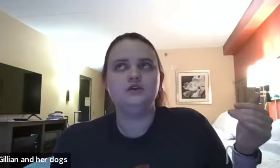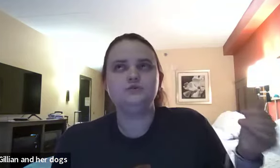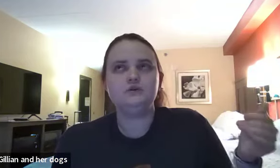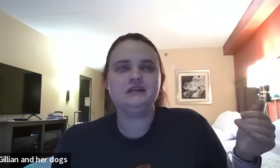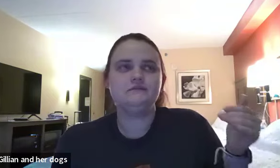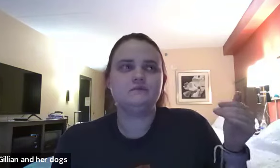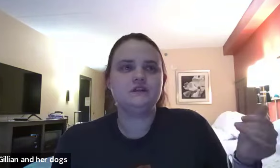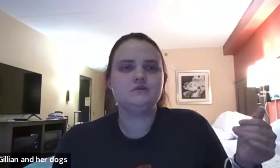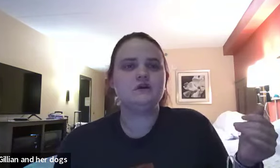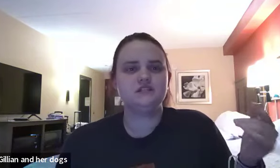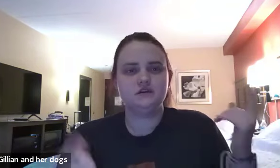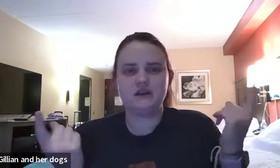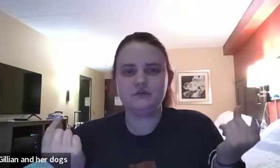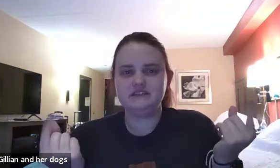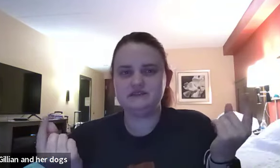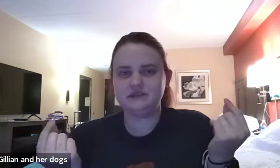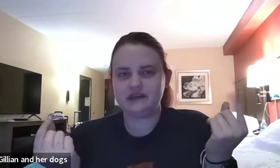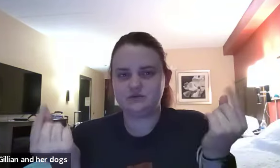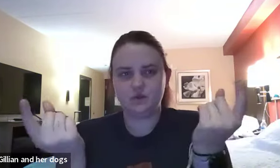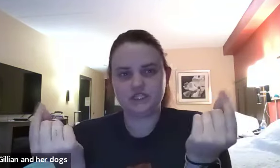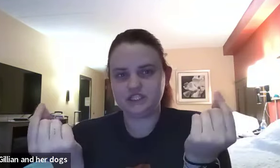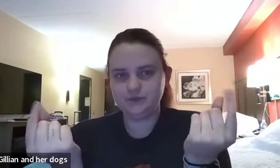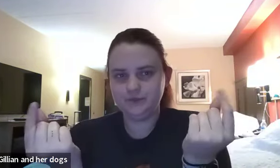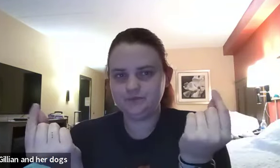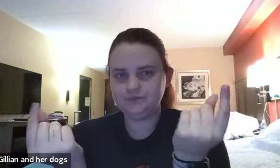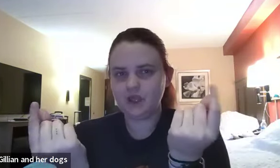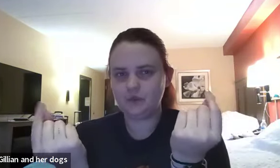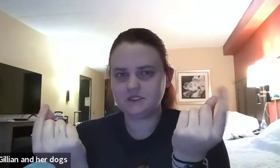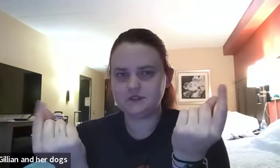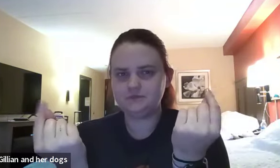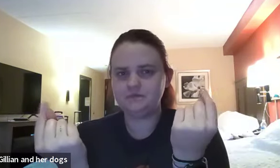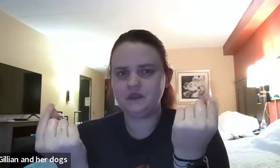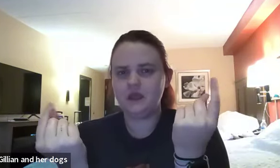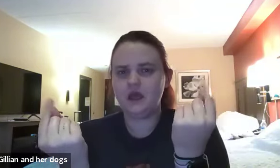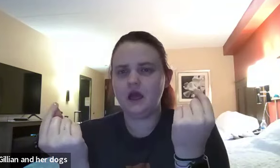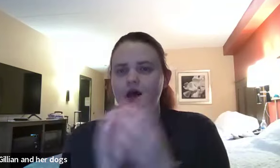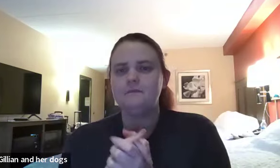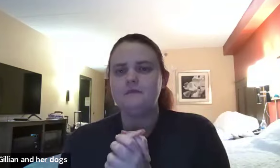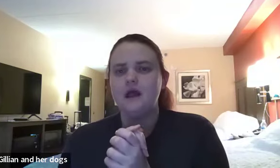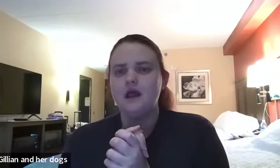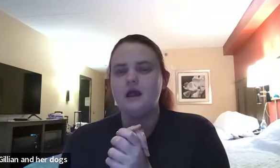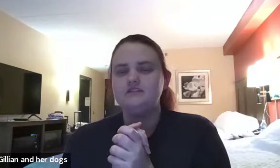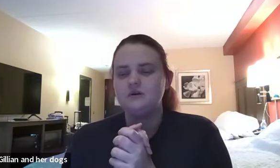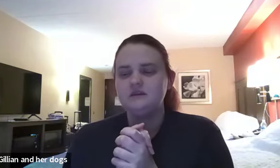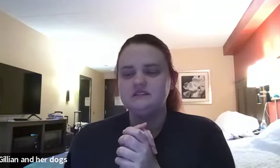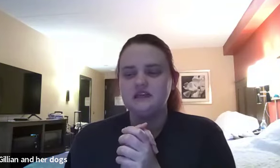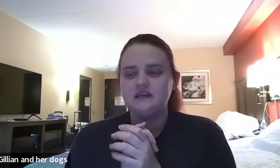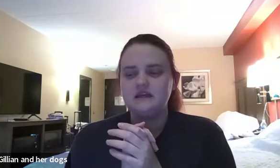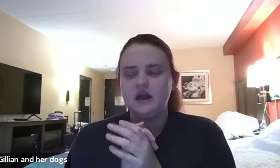You wouldn't really want to do, I know we did this one last week. What do? What do? Um, so I'm gonna say I